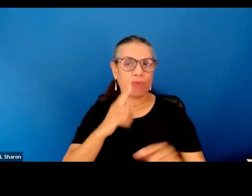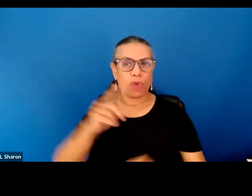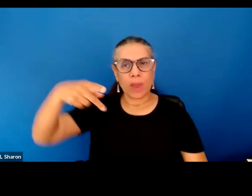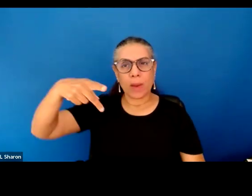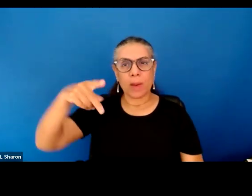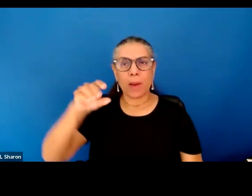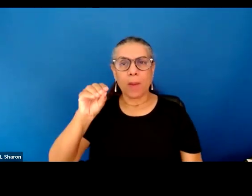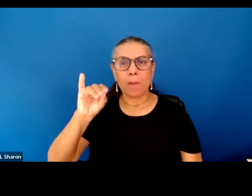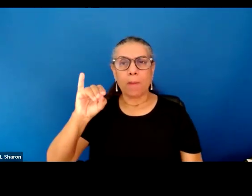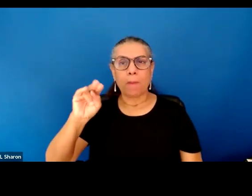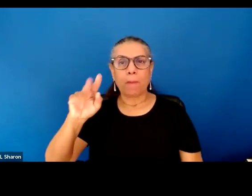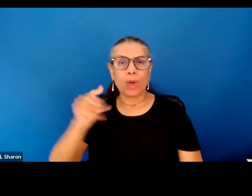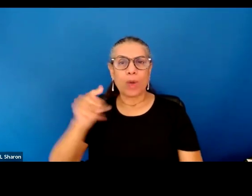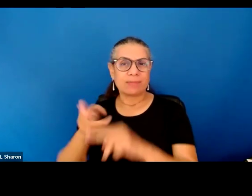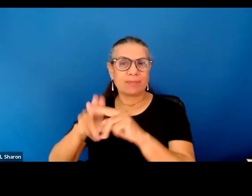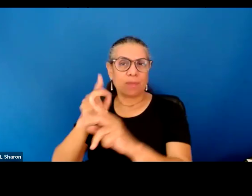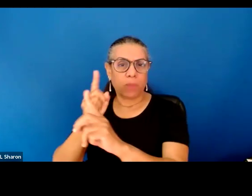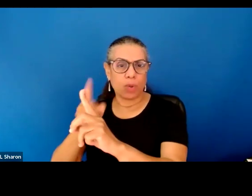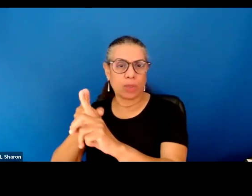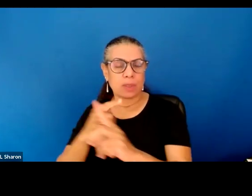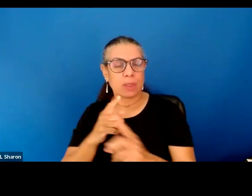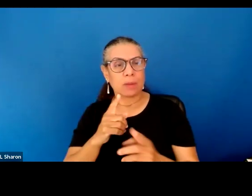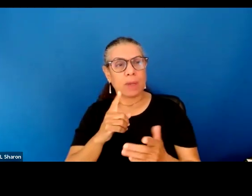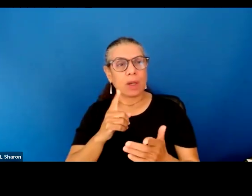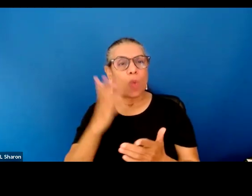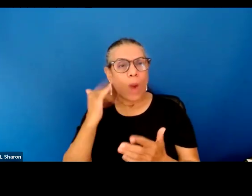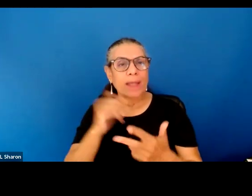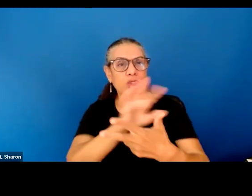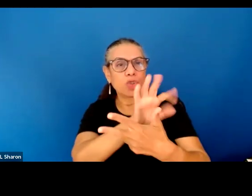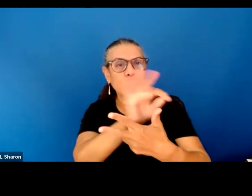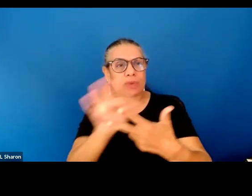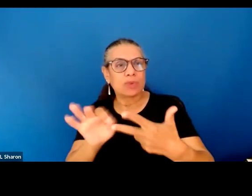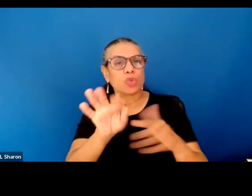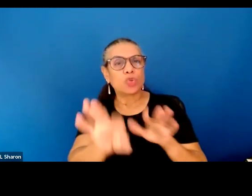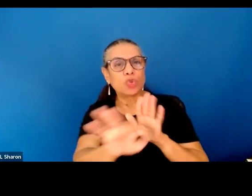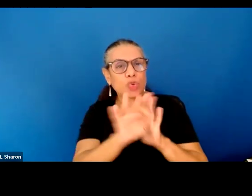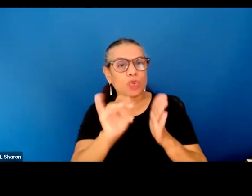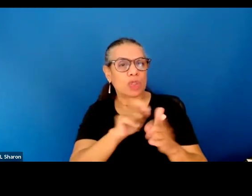love to hear just the rationale on the chosen simulations that were presented.